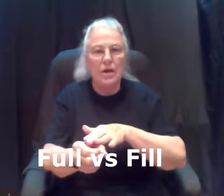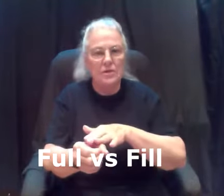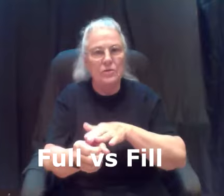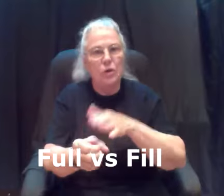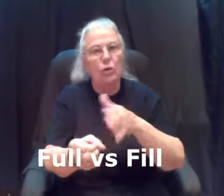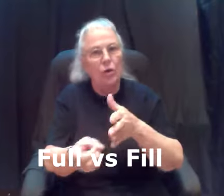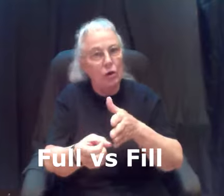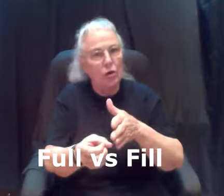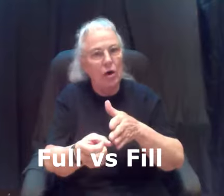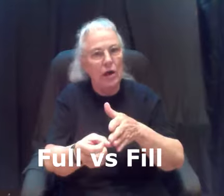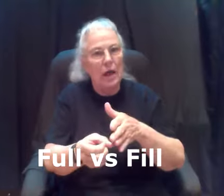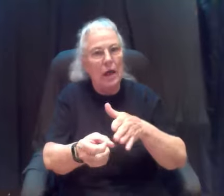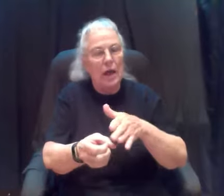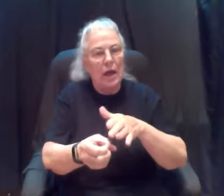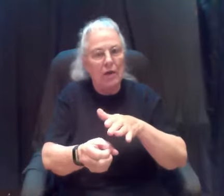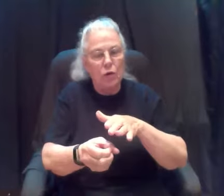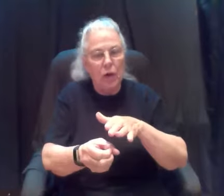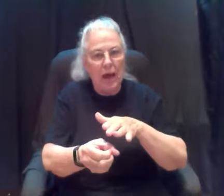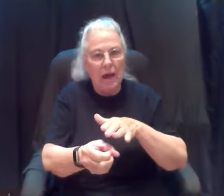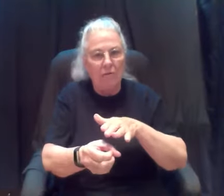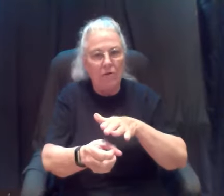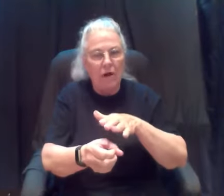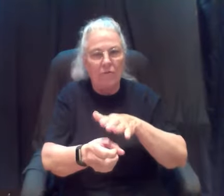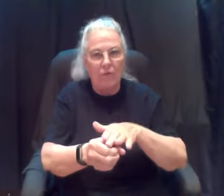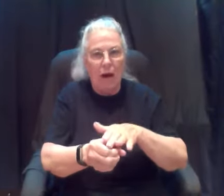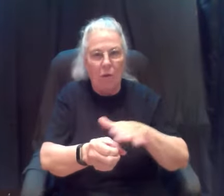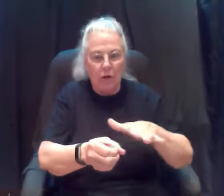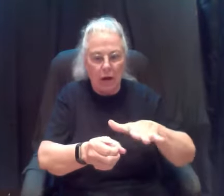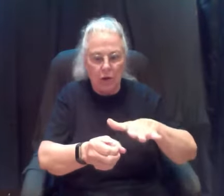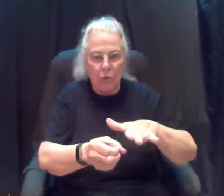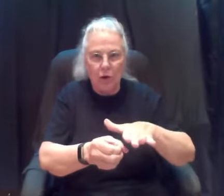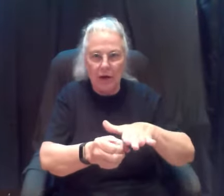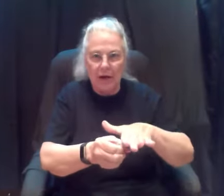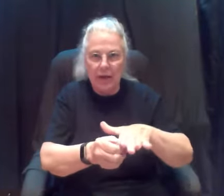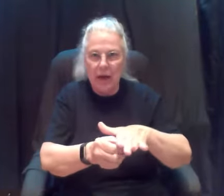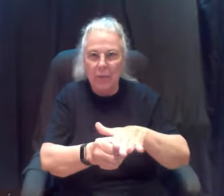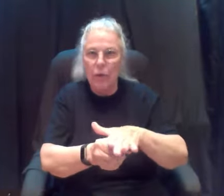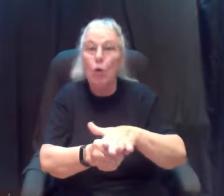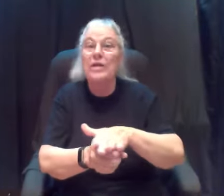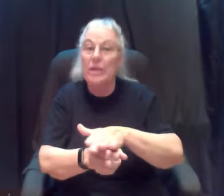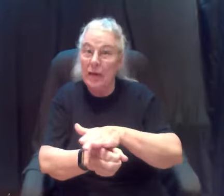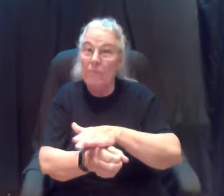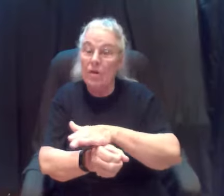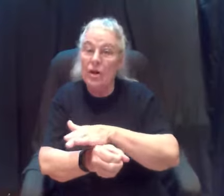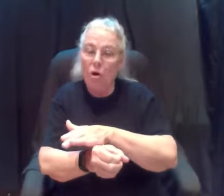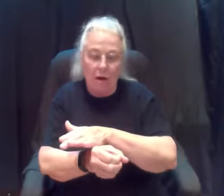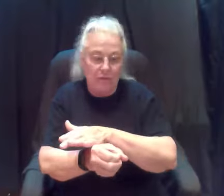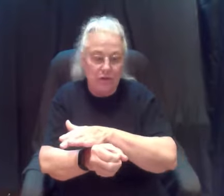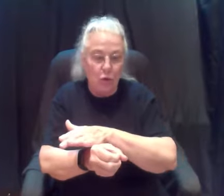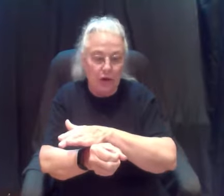Because you can cook, if you have flour, you put it in a cup, you're going to level it off. It's going to